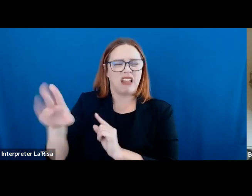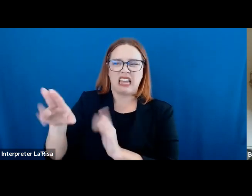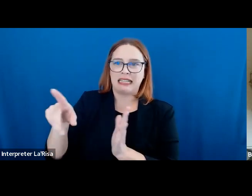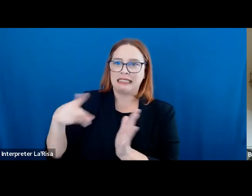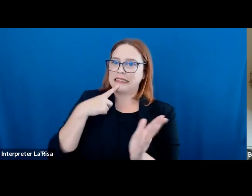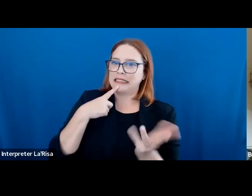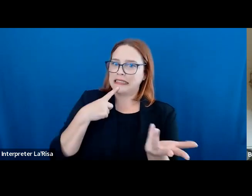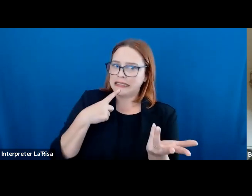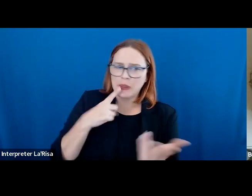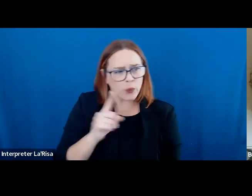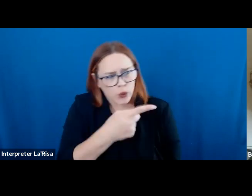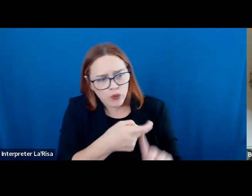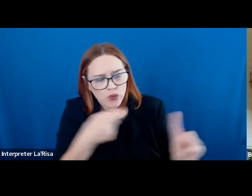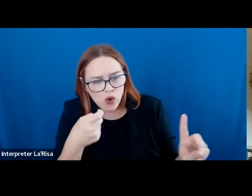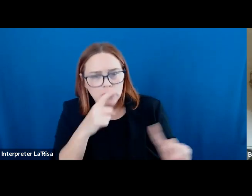where are you from?